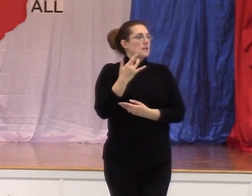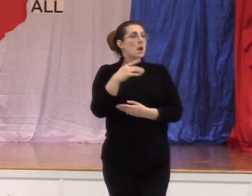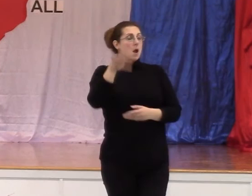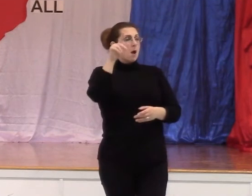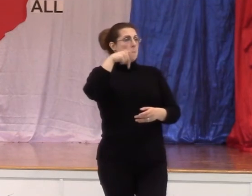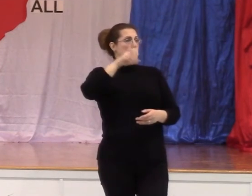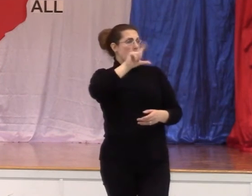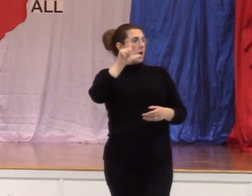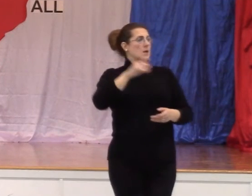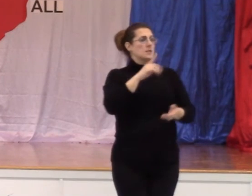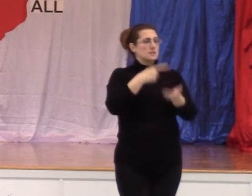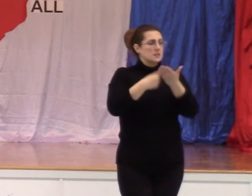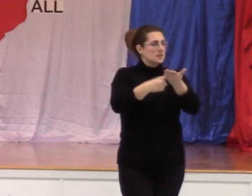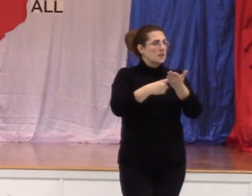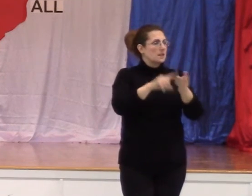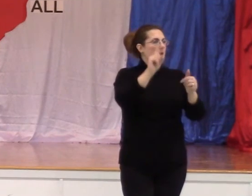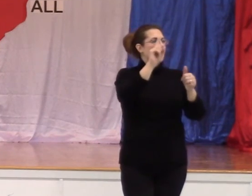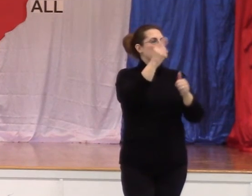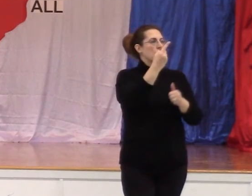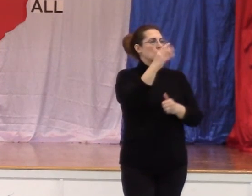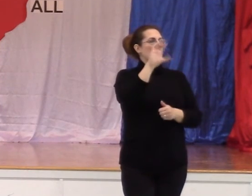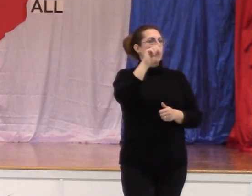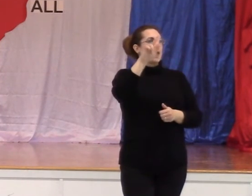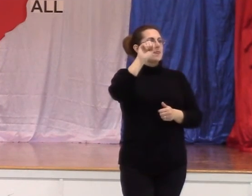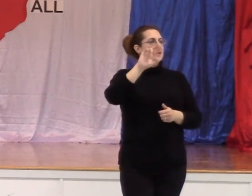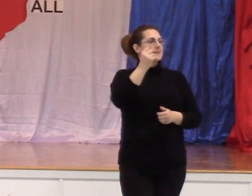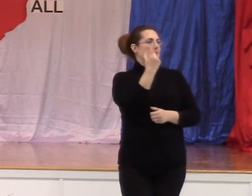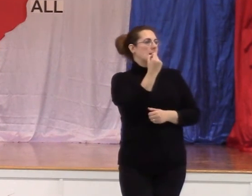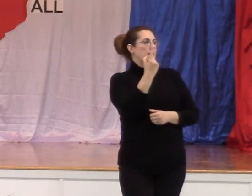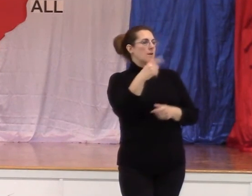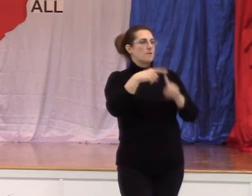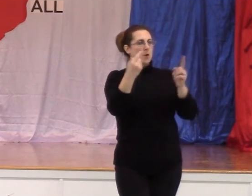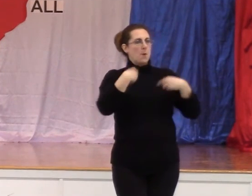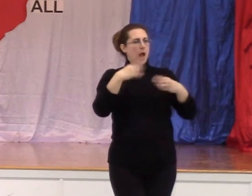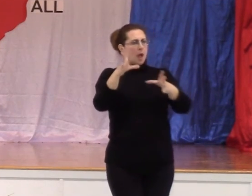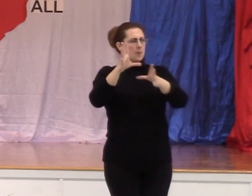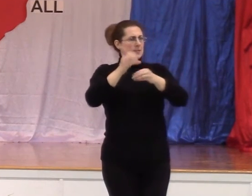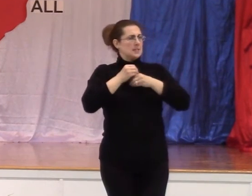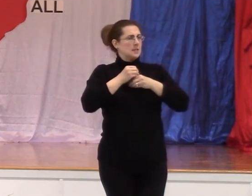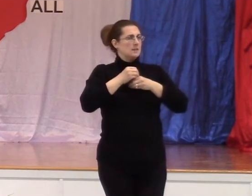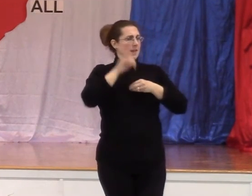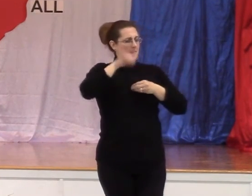Paul talks about this in 1 Corinthians 11. He says, you know, from what I've received, that which I give.